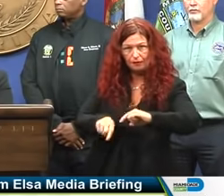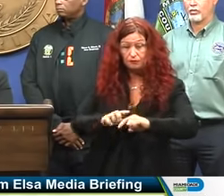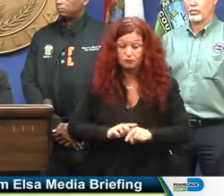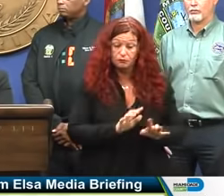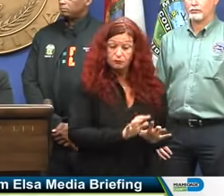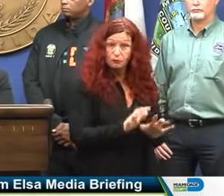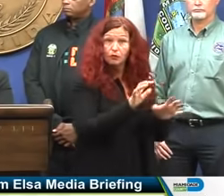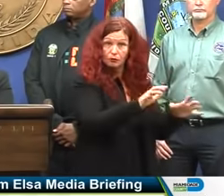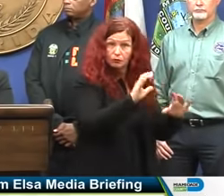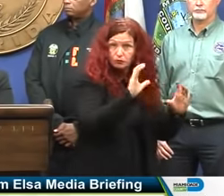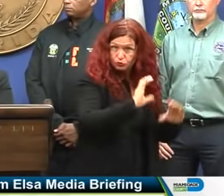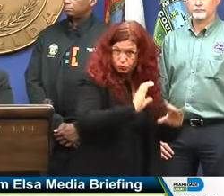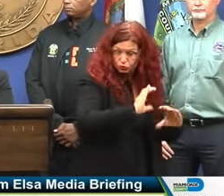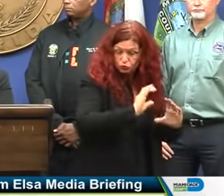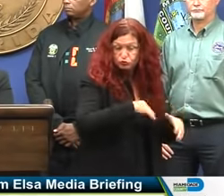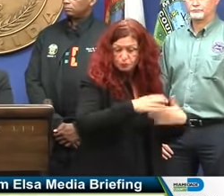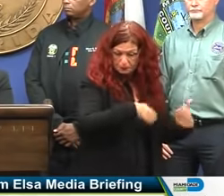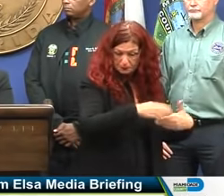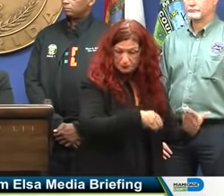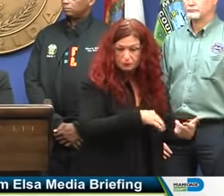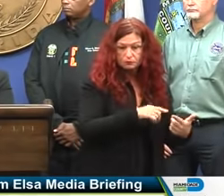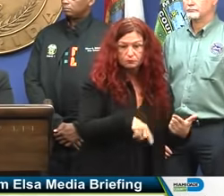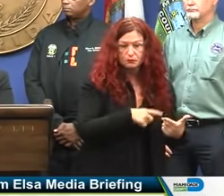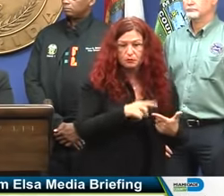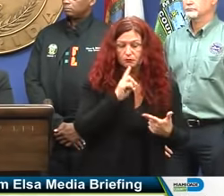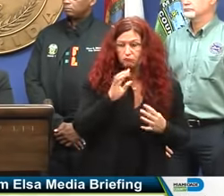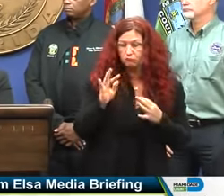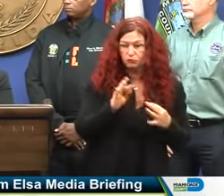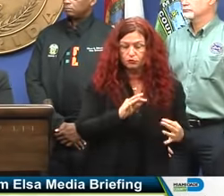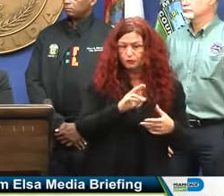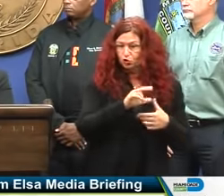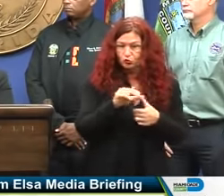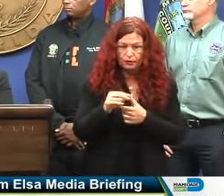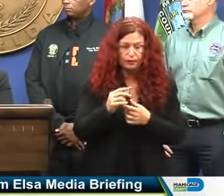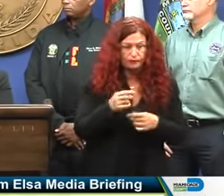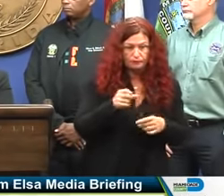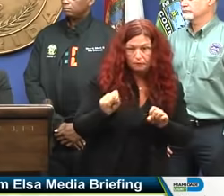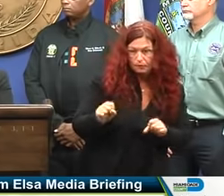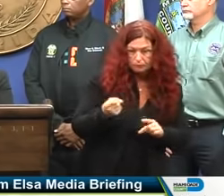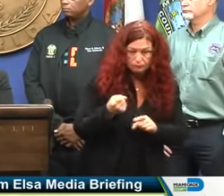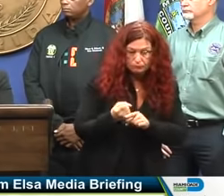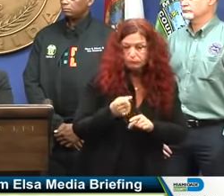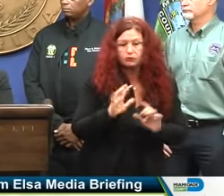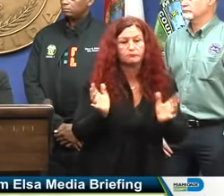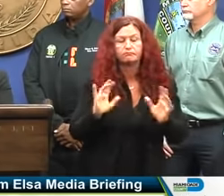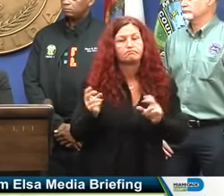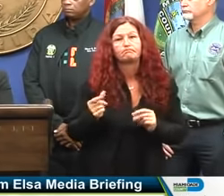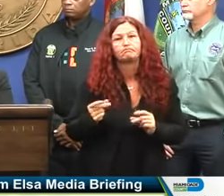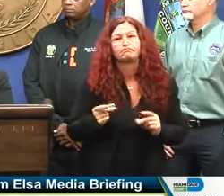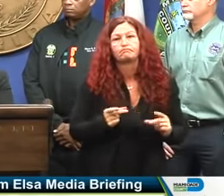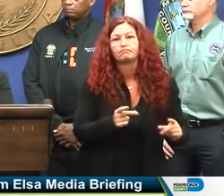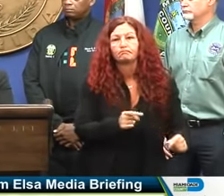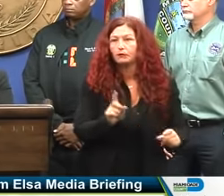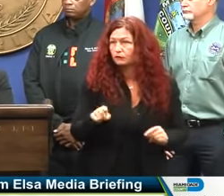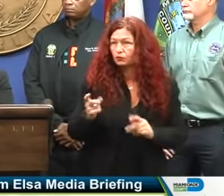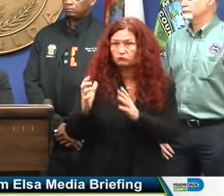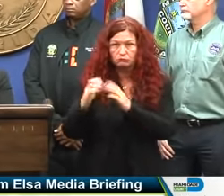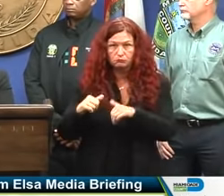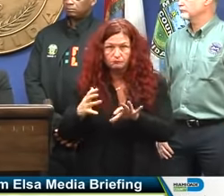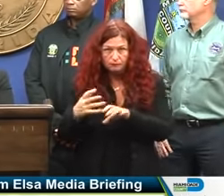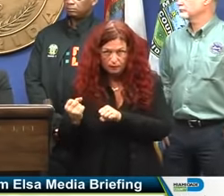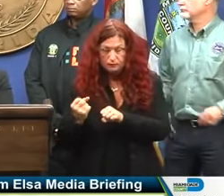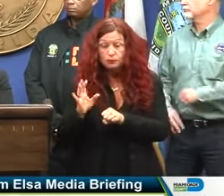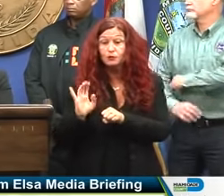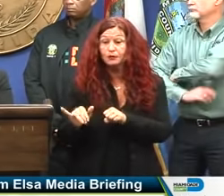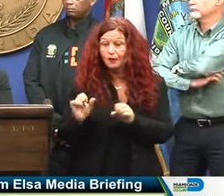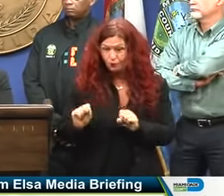building if we could safely do so, so that we could gain access to that pile. So that is the focus of our efforts right now. We're looking for voids,